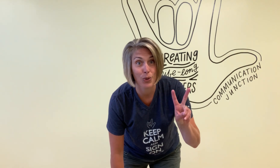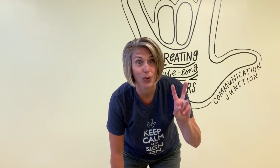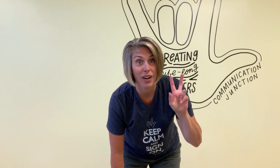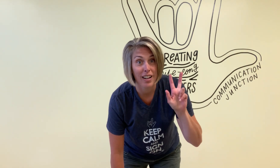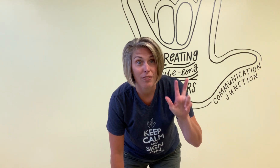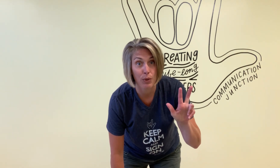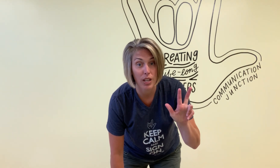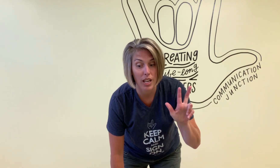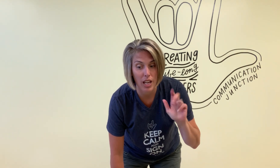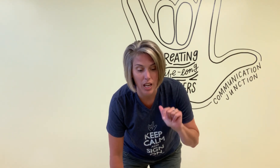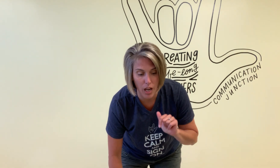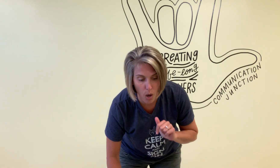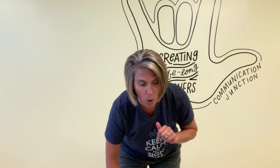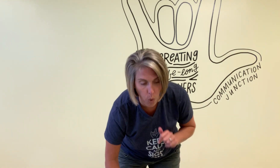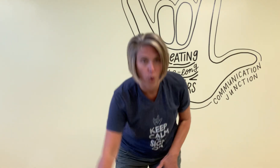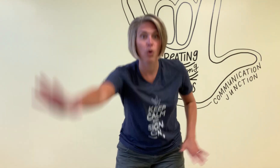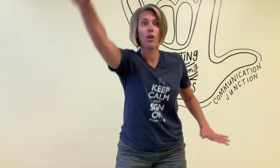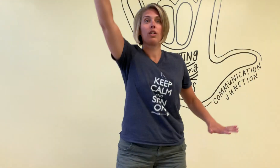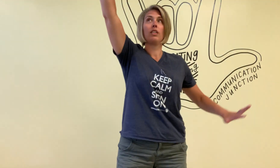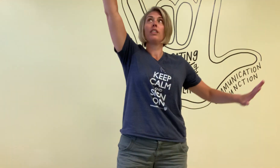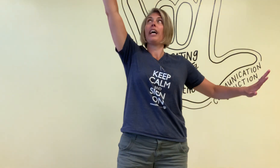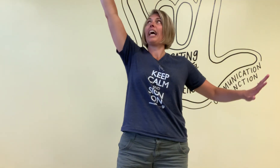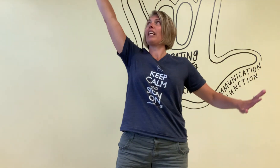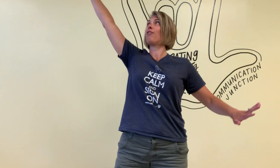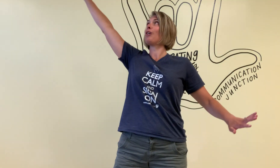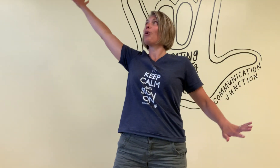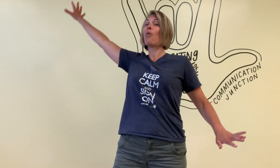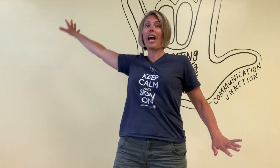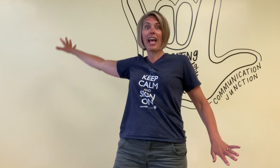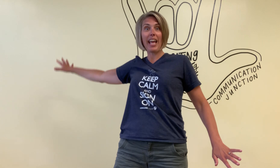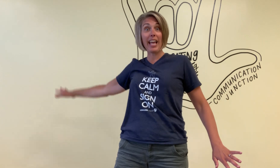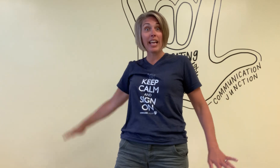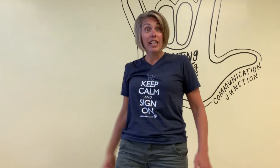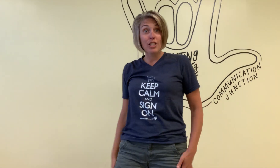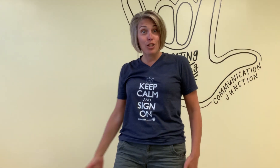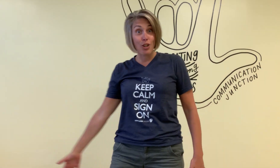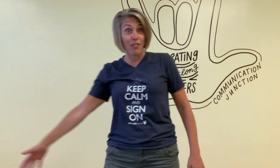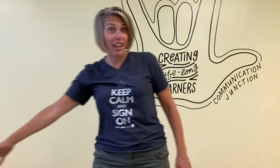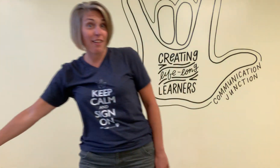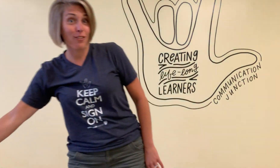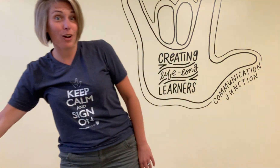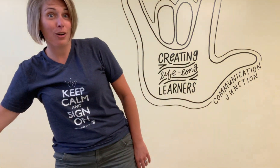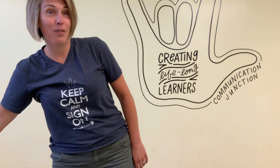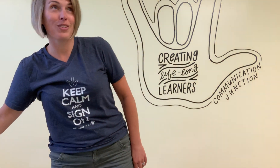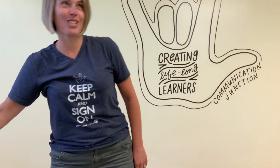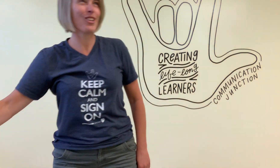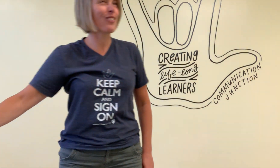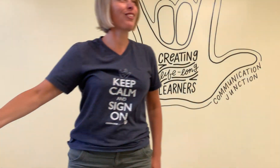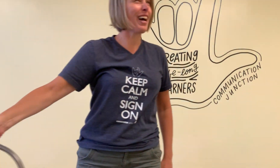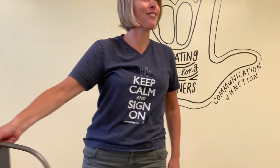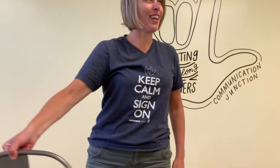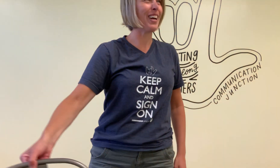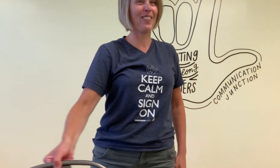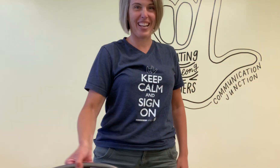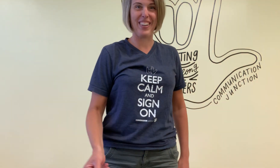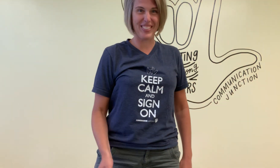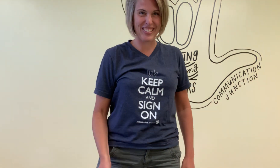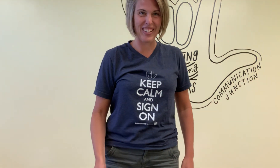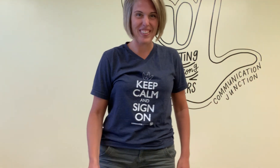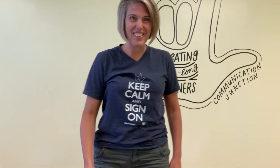2, 3. And he flew away. Did your fly fly away also?